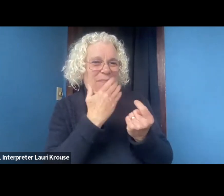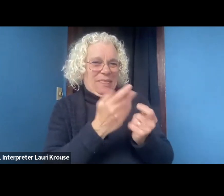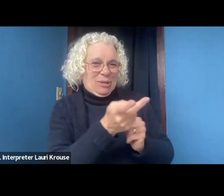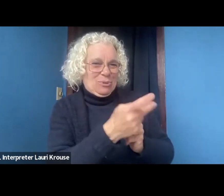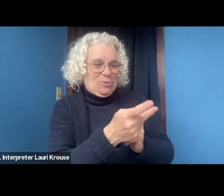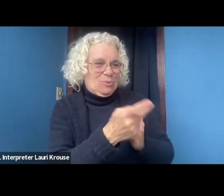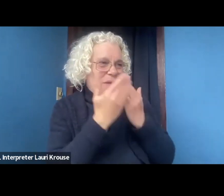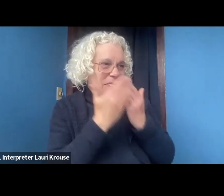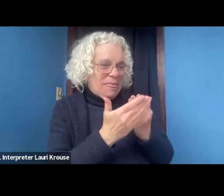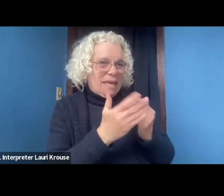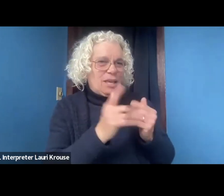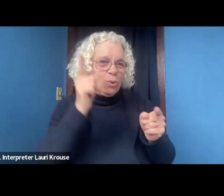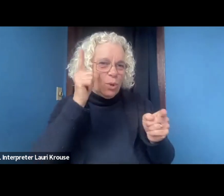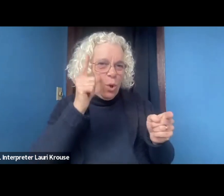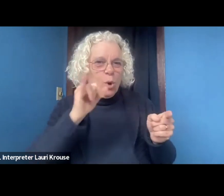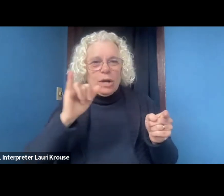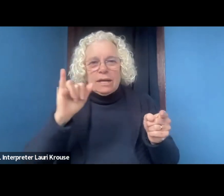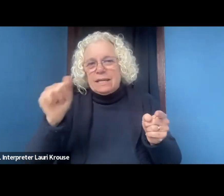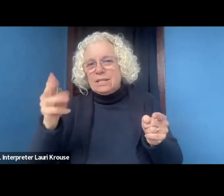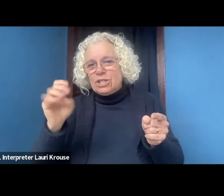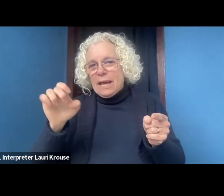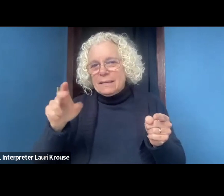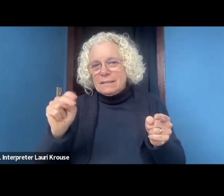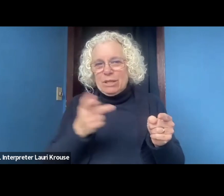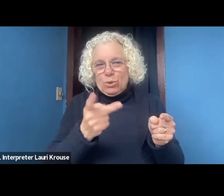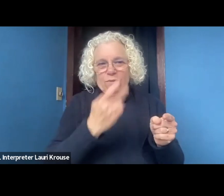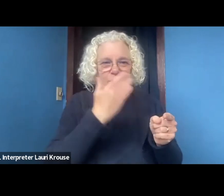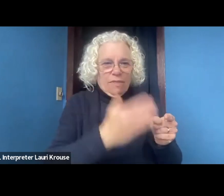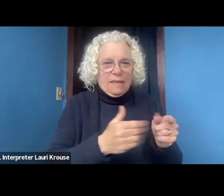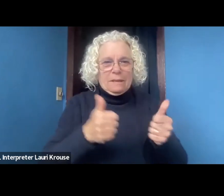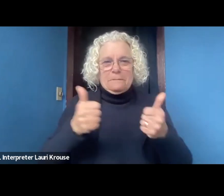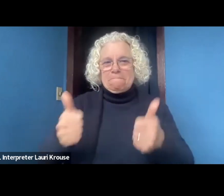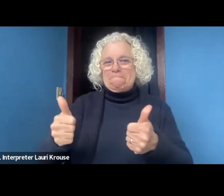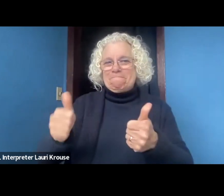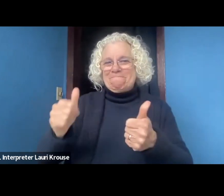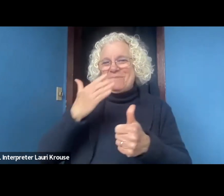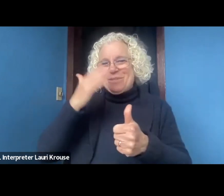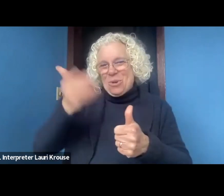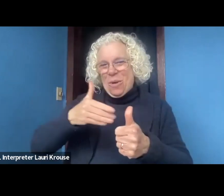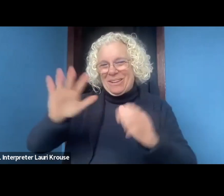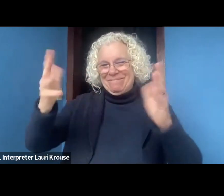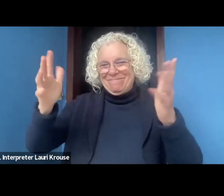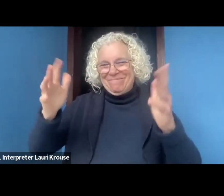so grateful to you, Lori and Jasmine, for being with us.